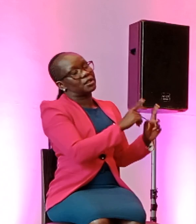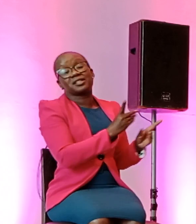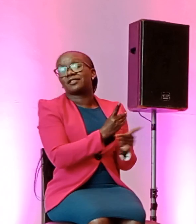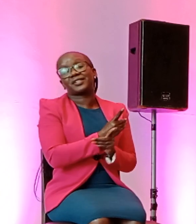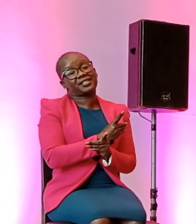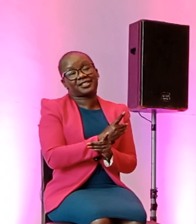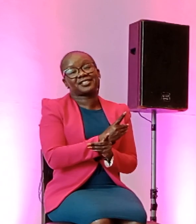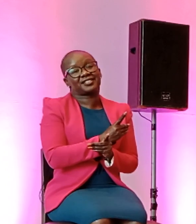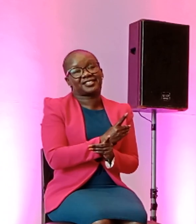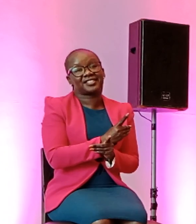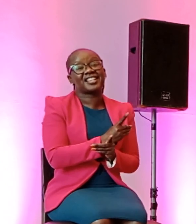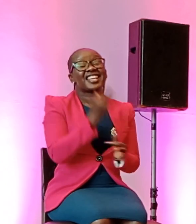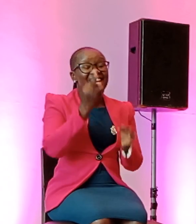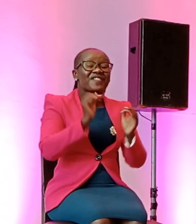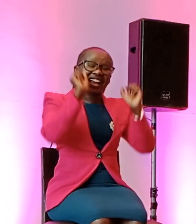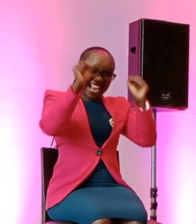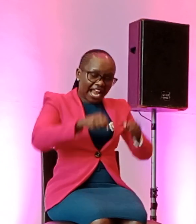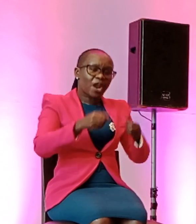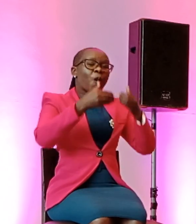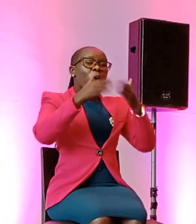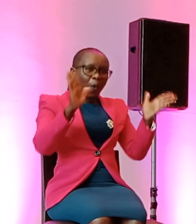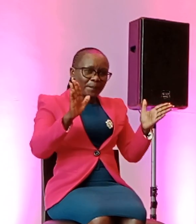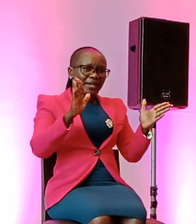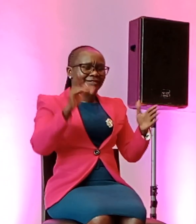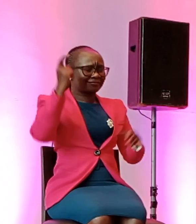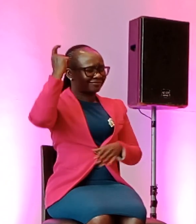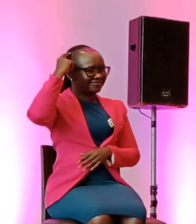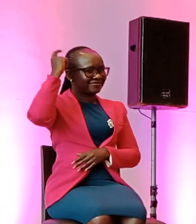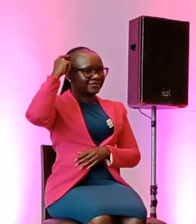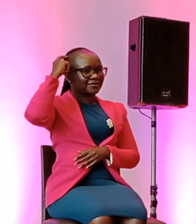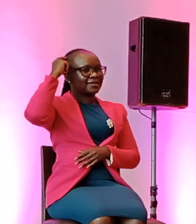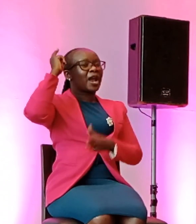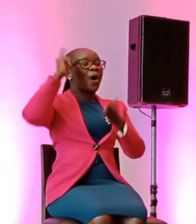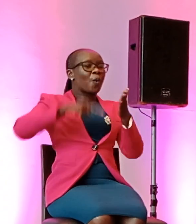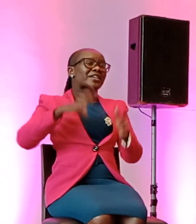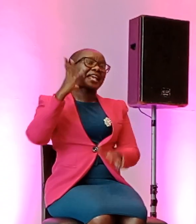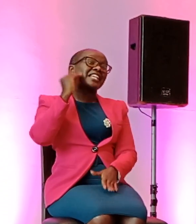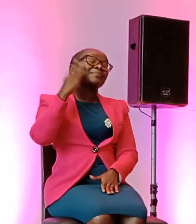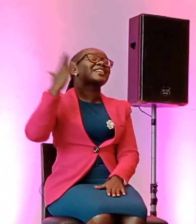But if they were to open up what Catherine was going through,